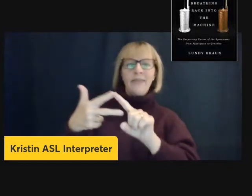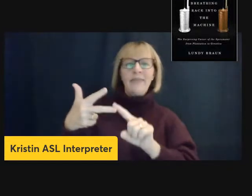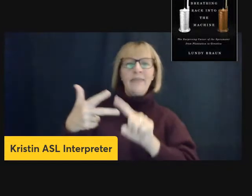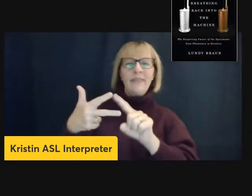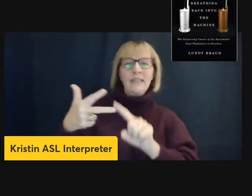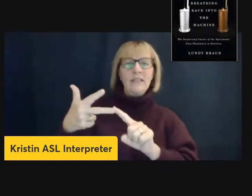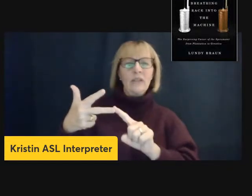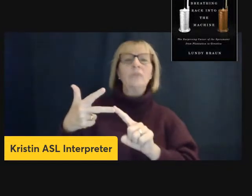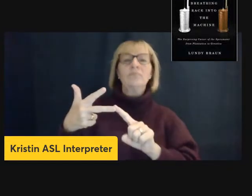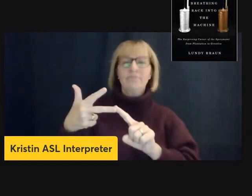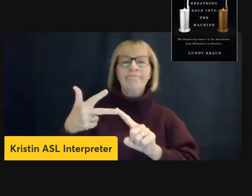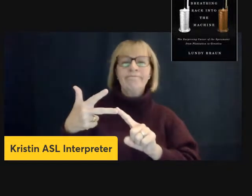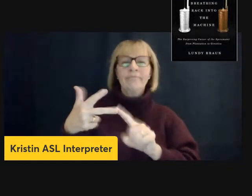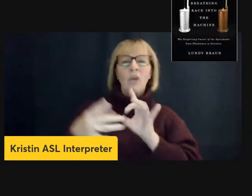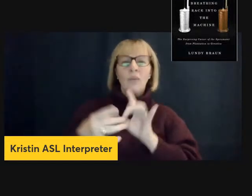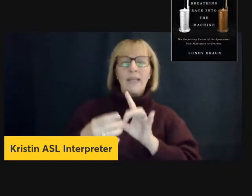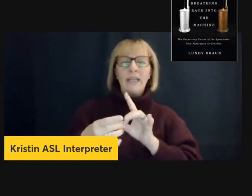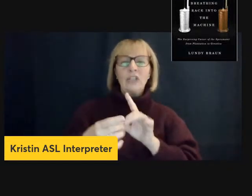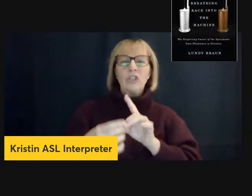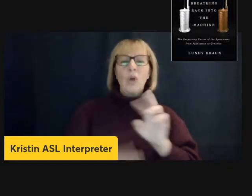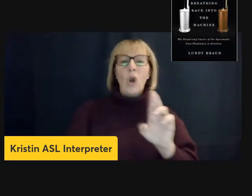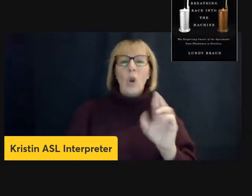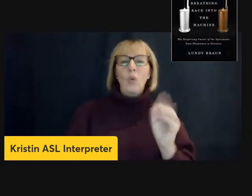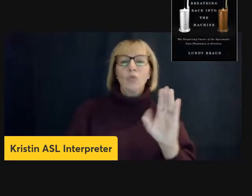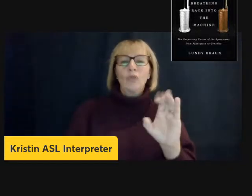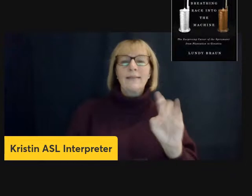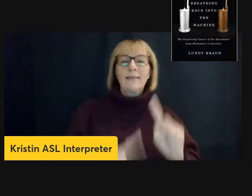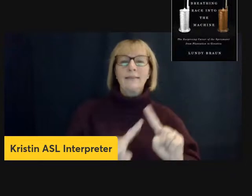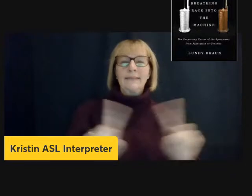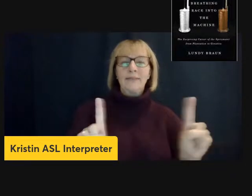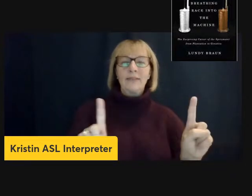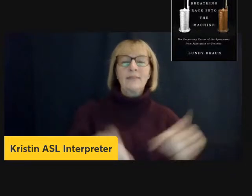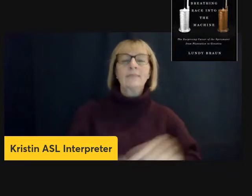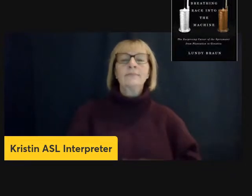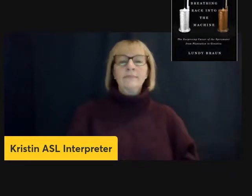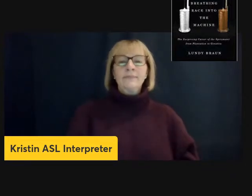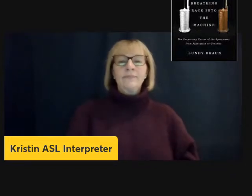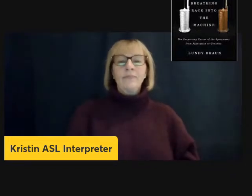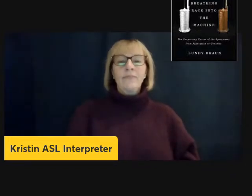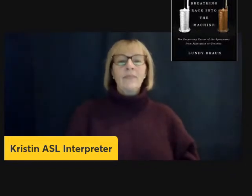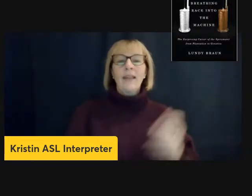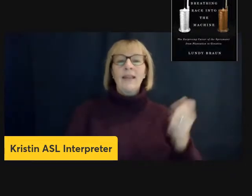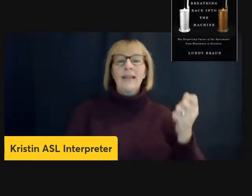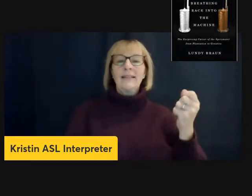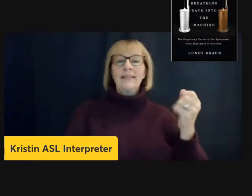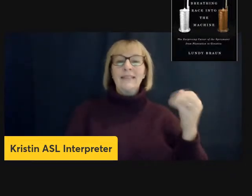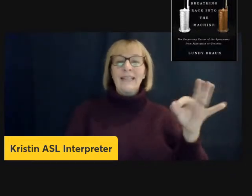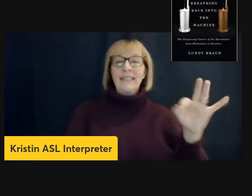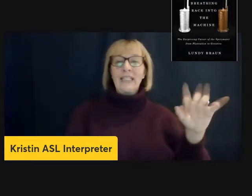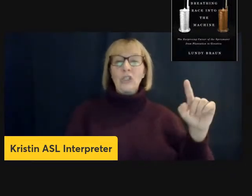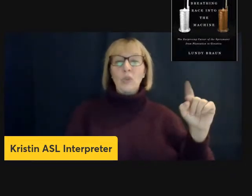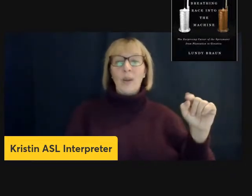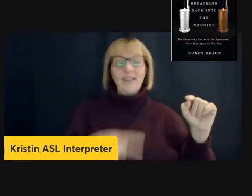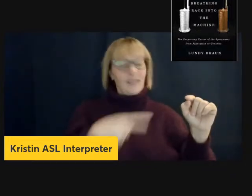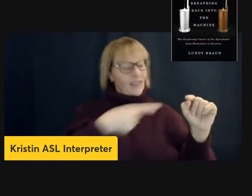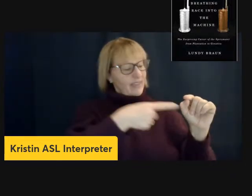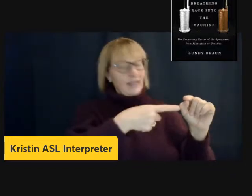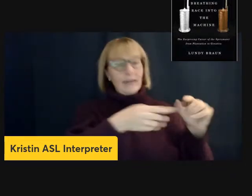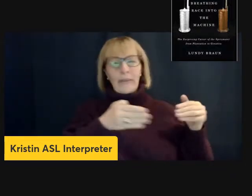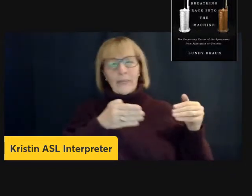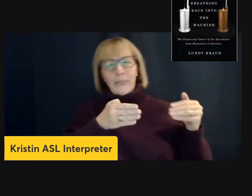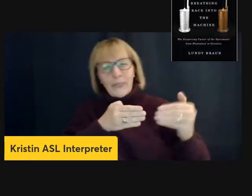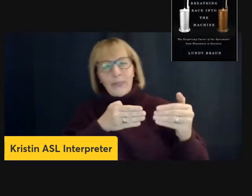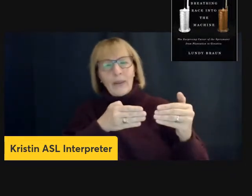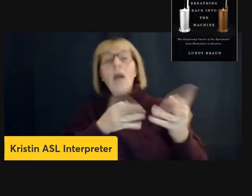about racial difference. Indeed, by the end of the 1920s, difference was by and large explained with